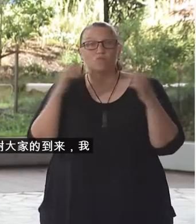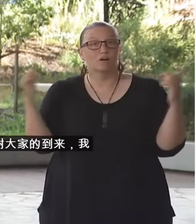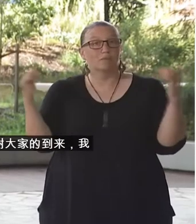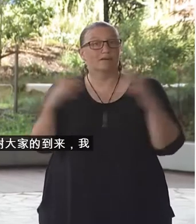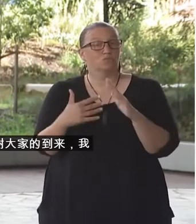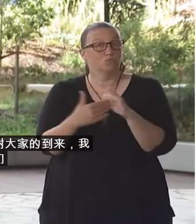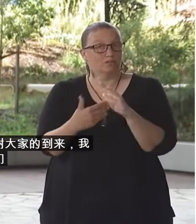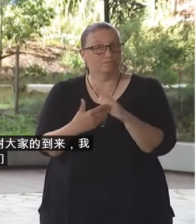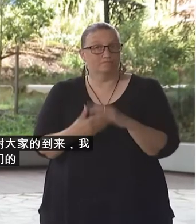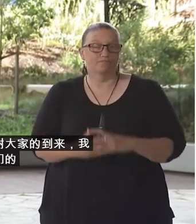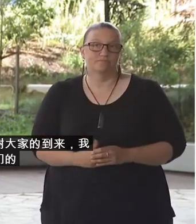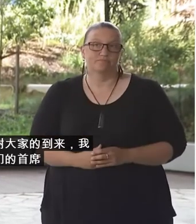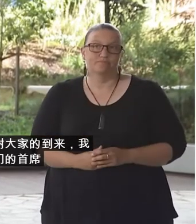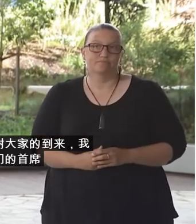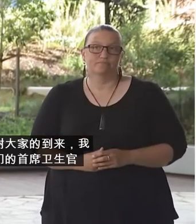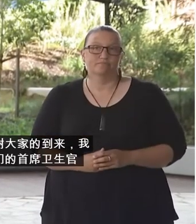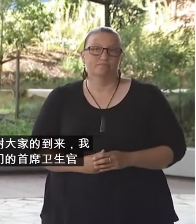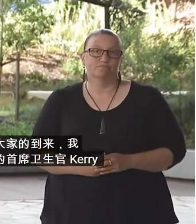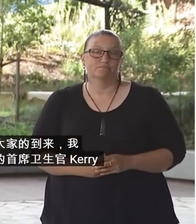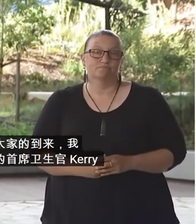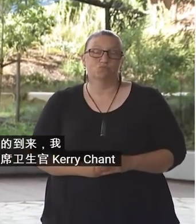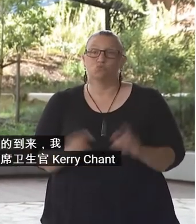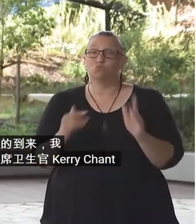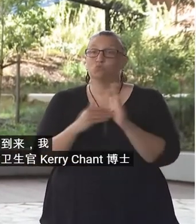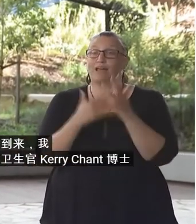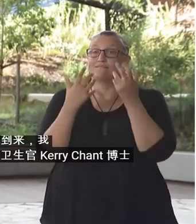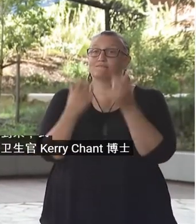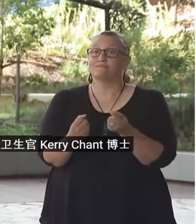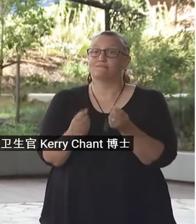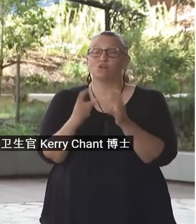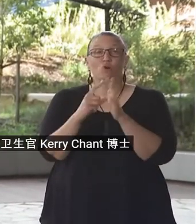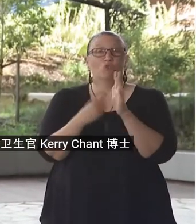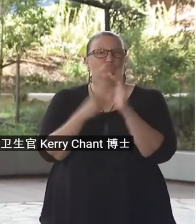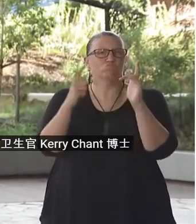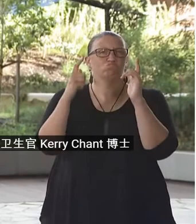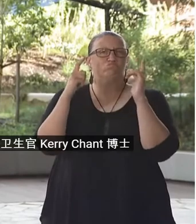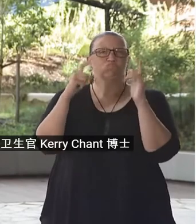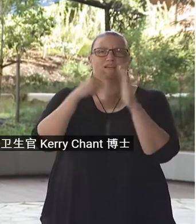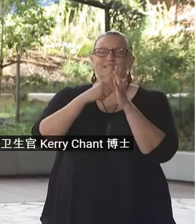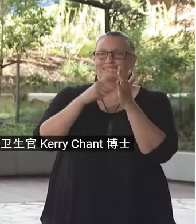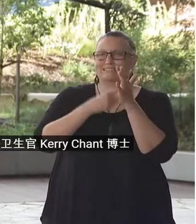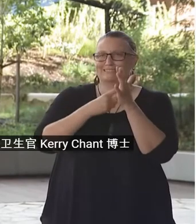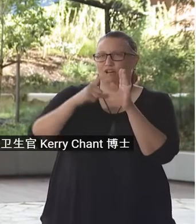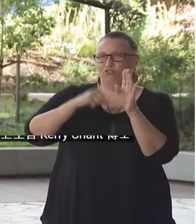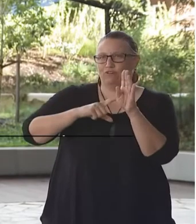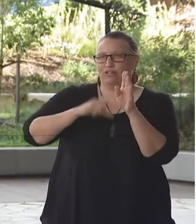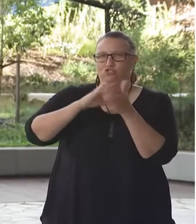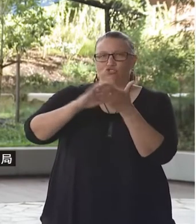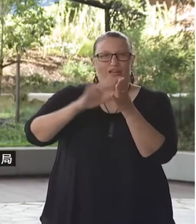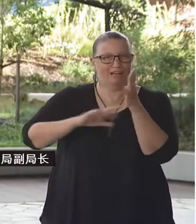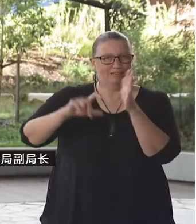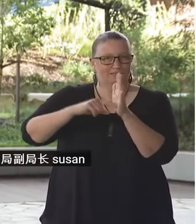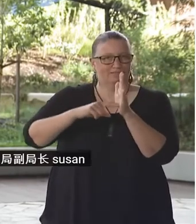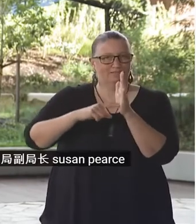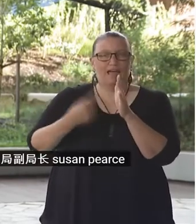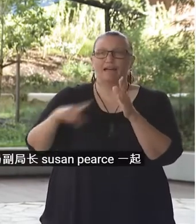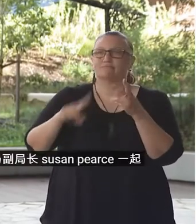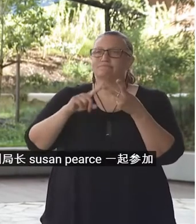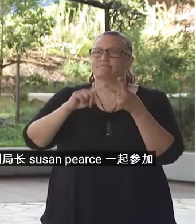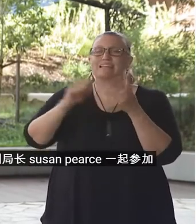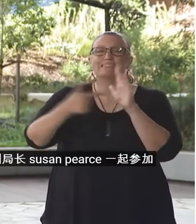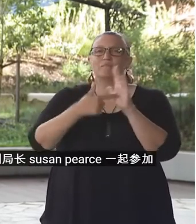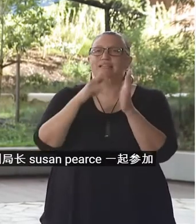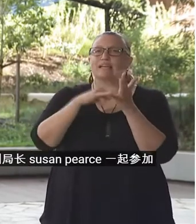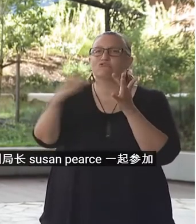I'm joined today by Dr. Kerry Chant, our Chief Health Officer, and Susan Pearce, Deputy Secretary of New South